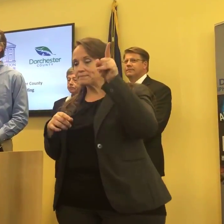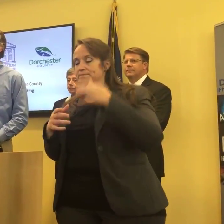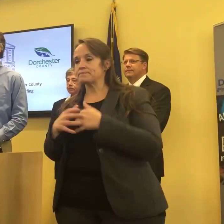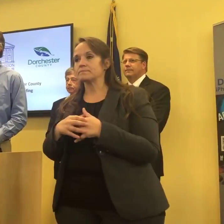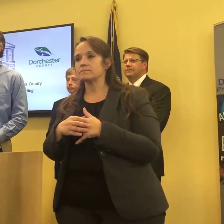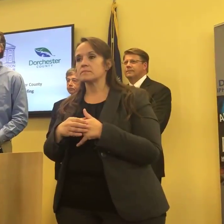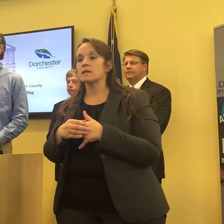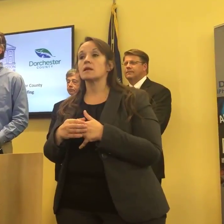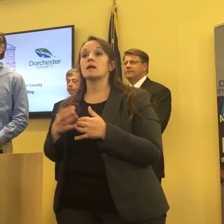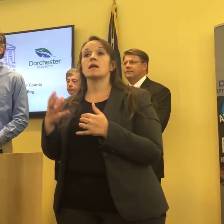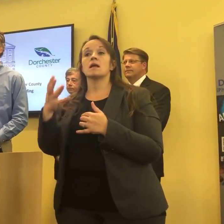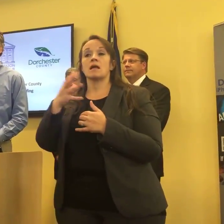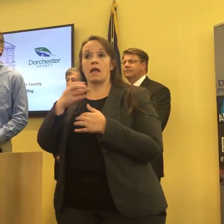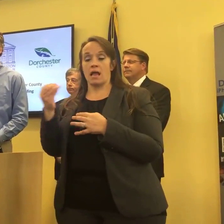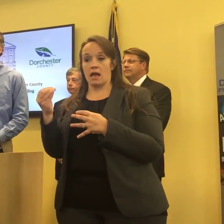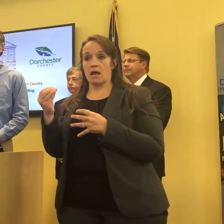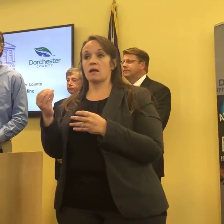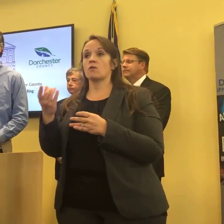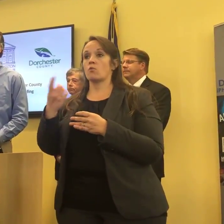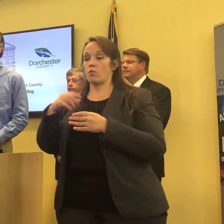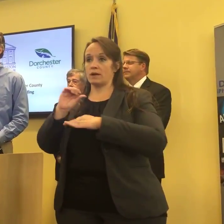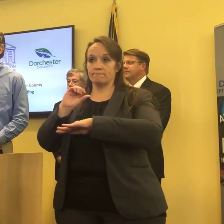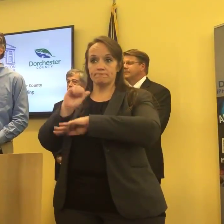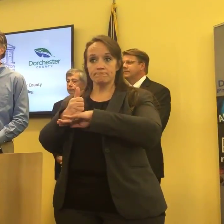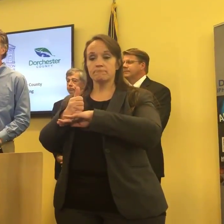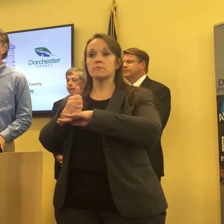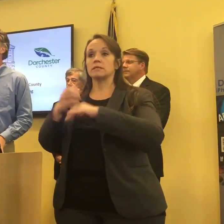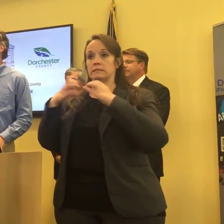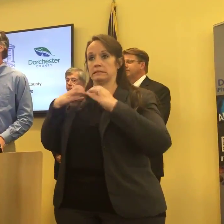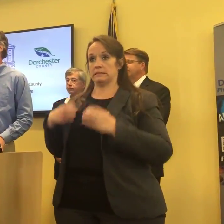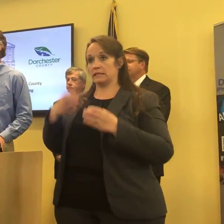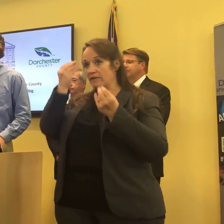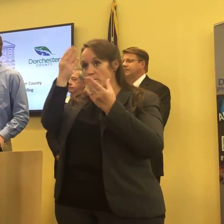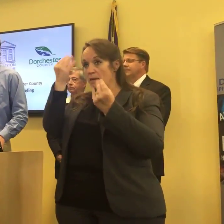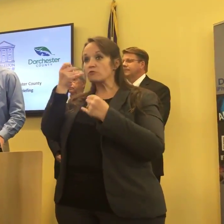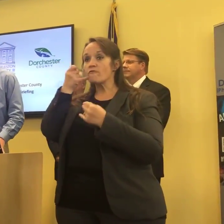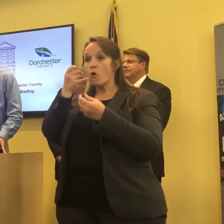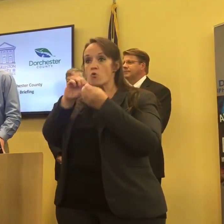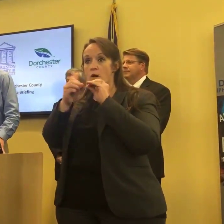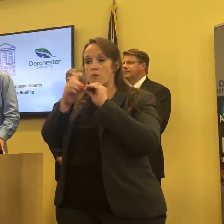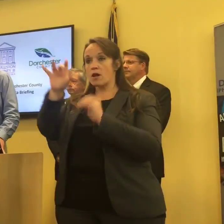also activated the Charleston County Citizens Information Line. That phone number is